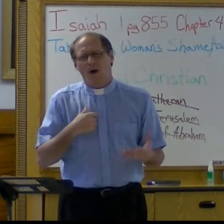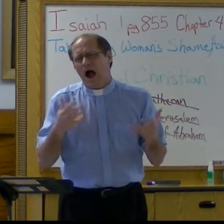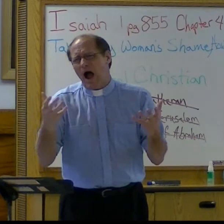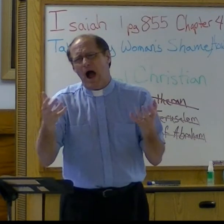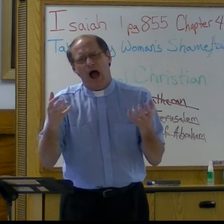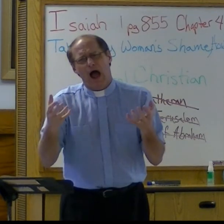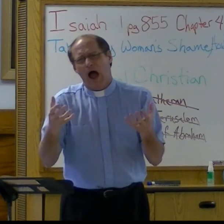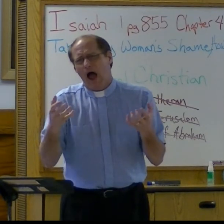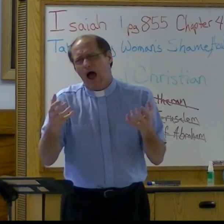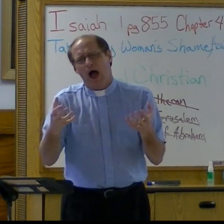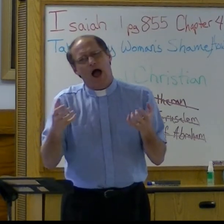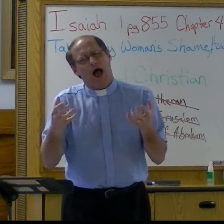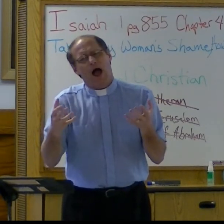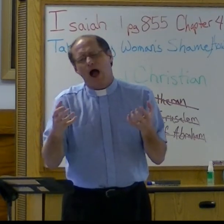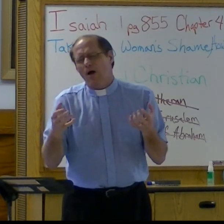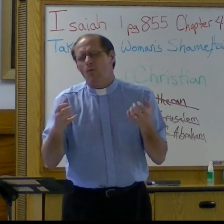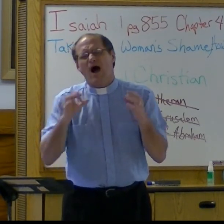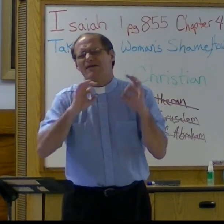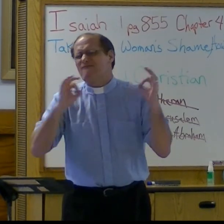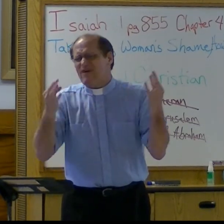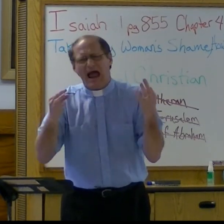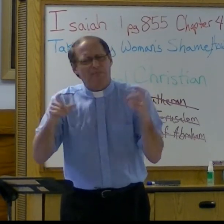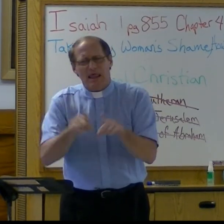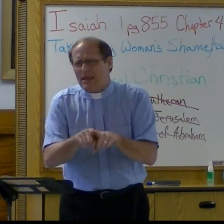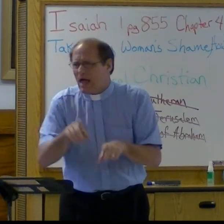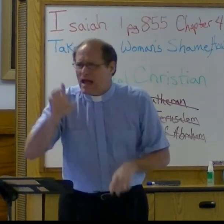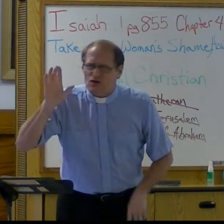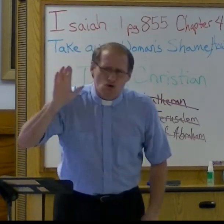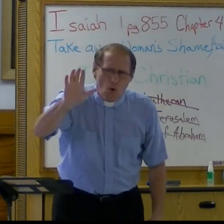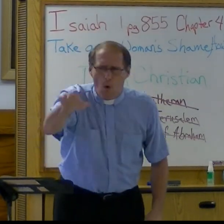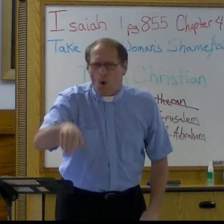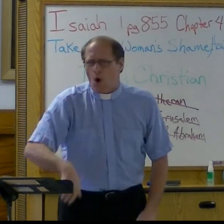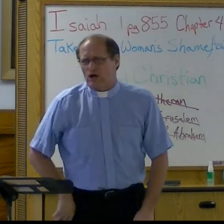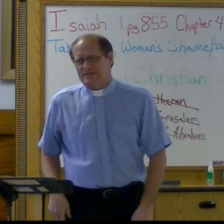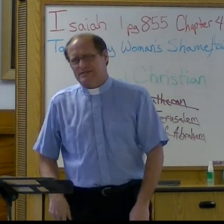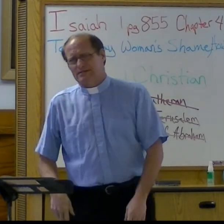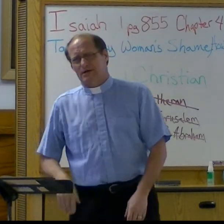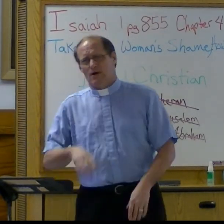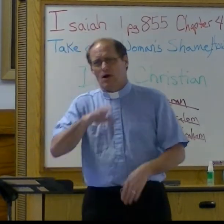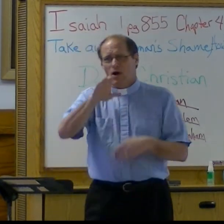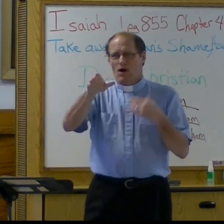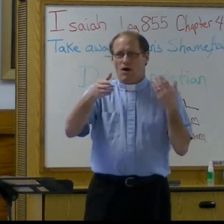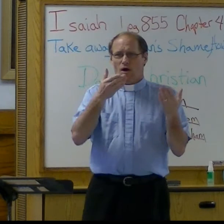Oh, I want a family like yours.